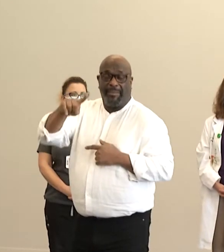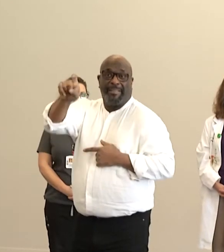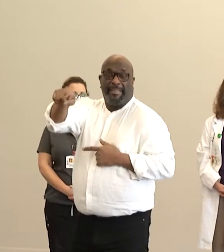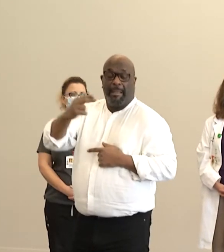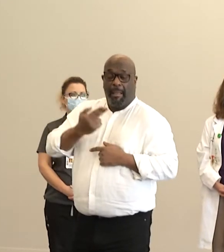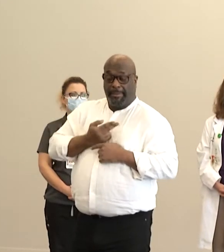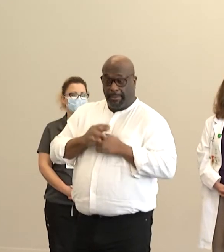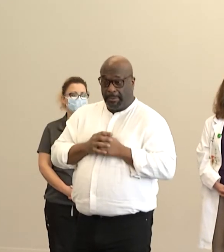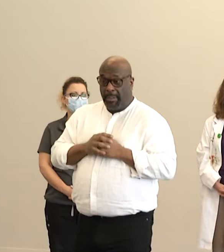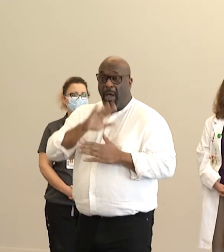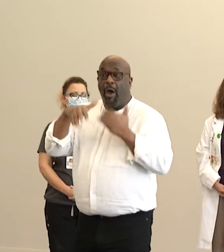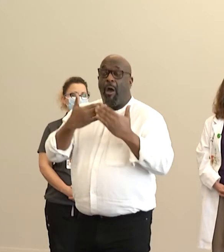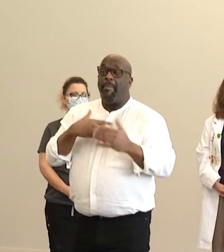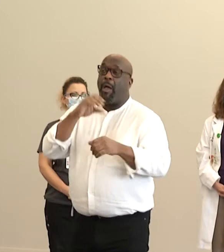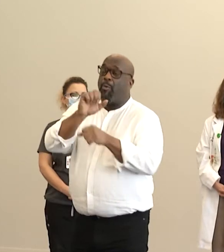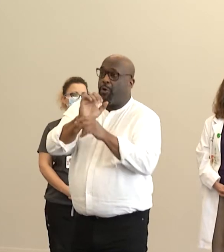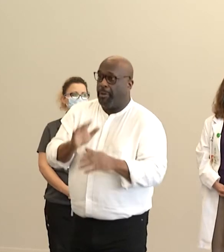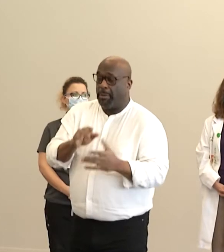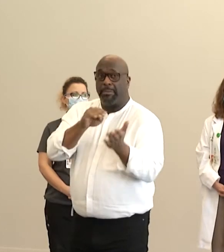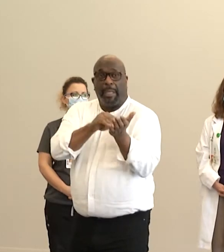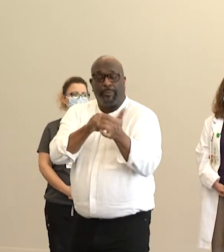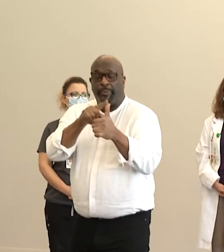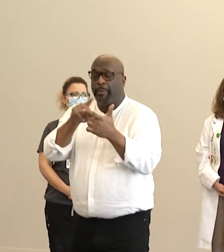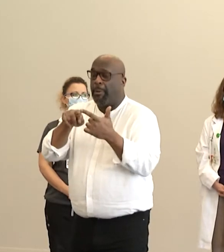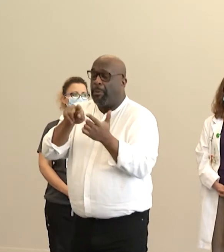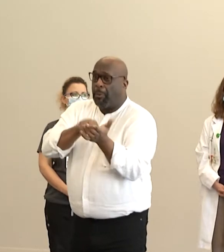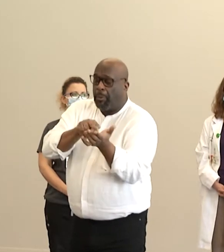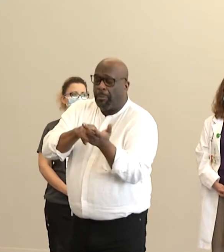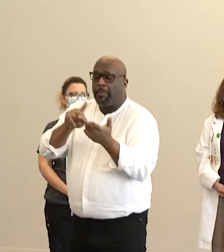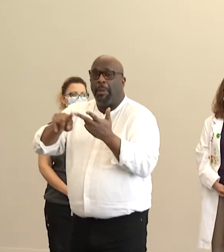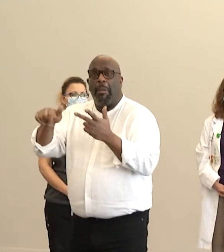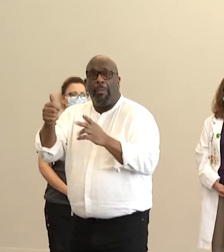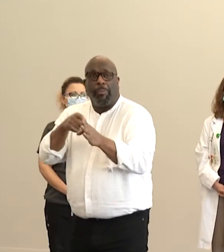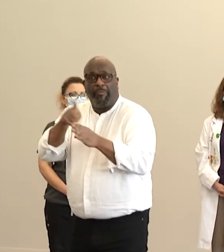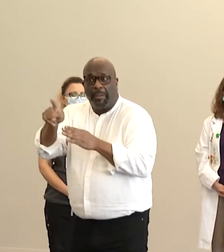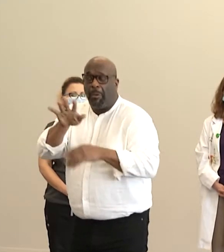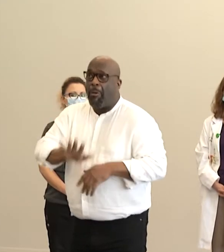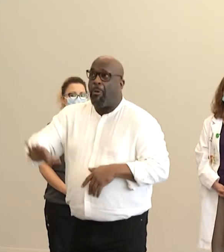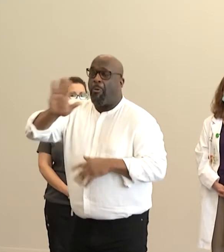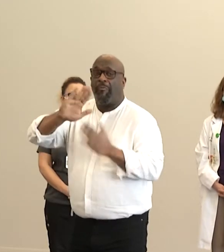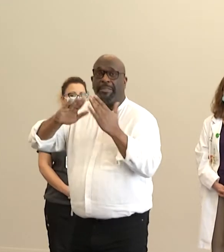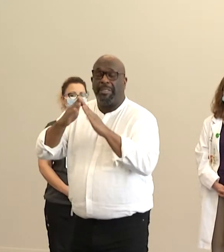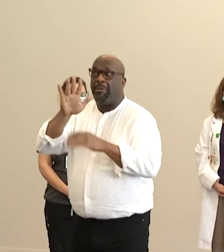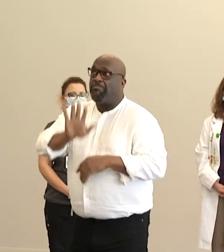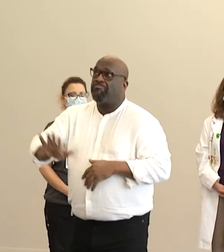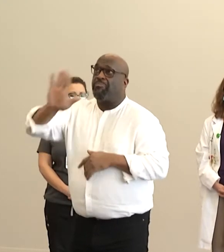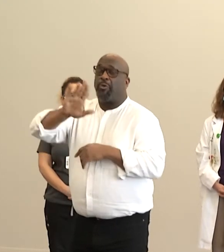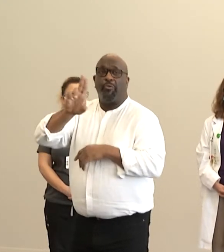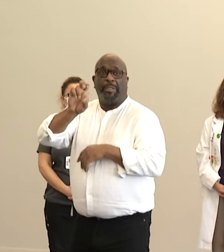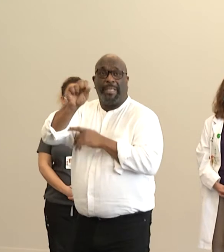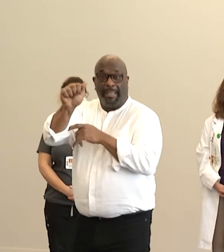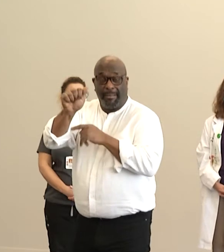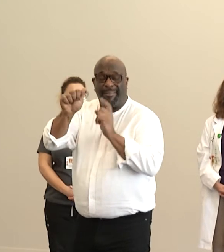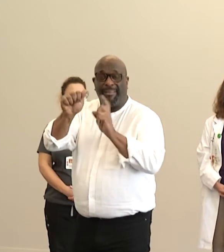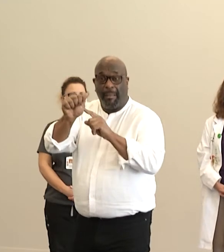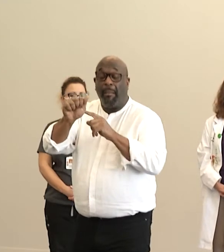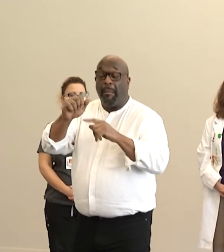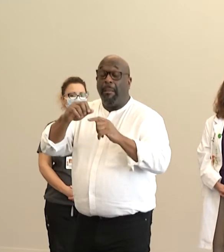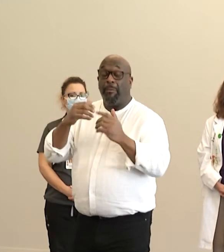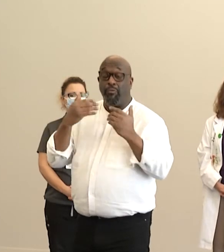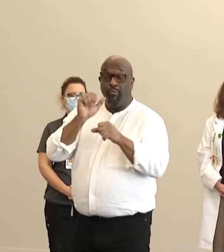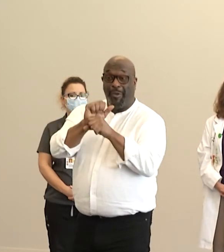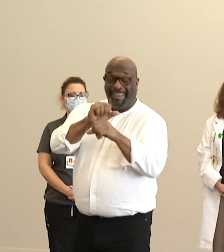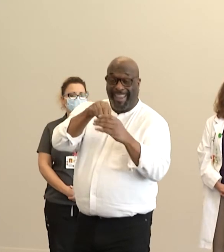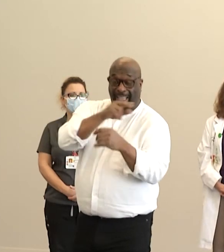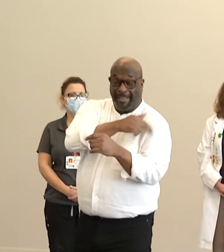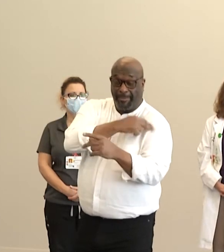colleagues, doctors, nurses, and other professionals throughout our city and country, both on the front lines